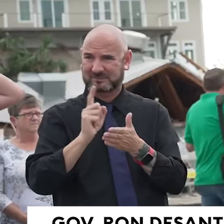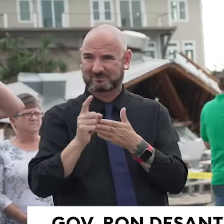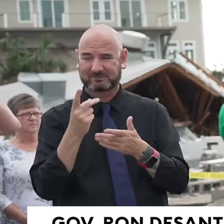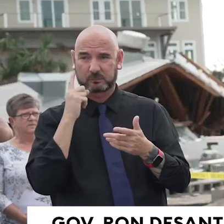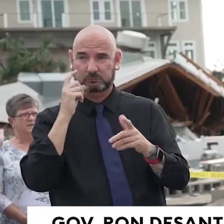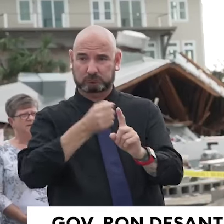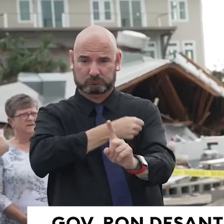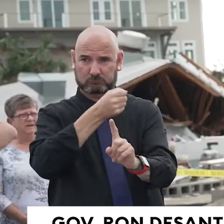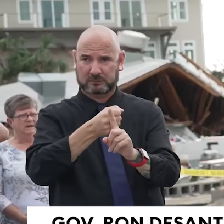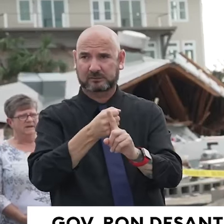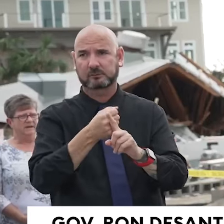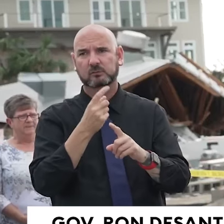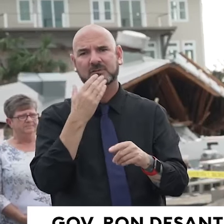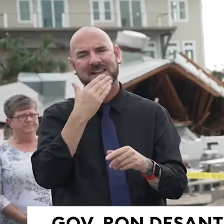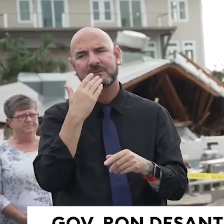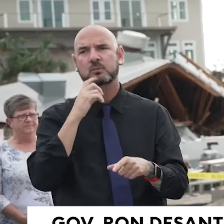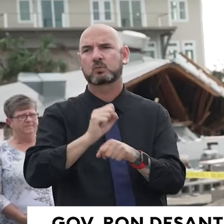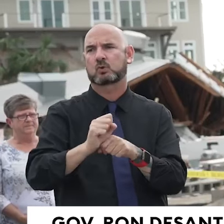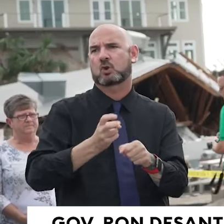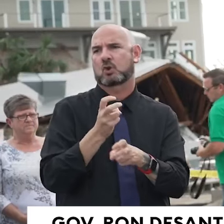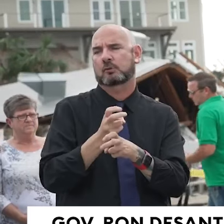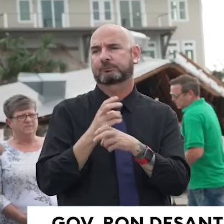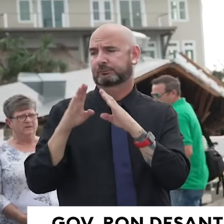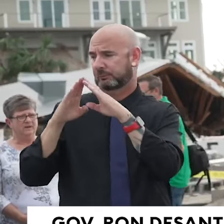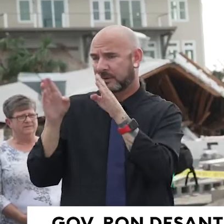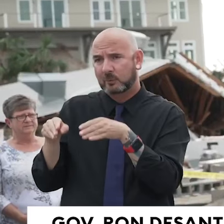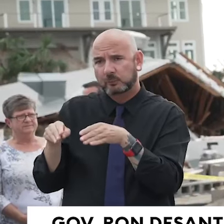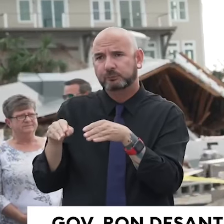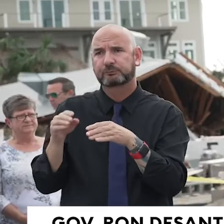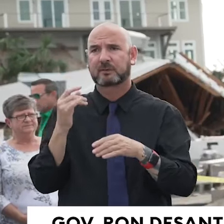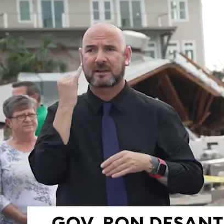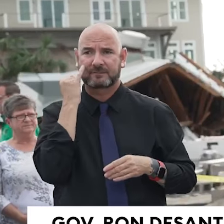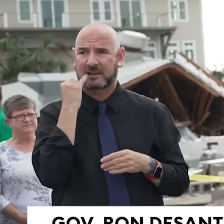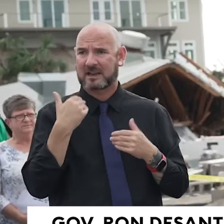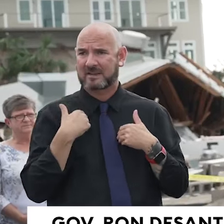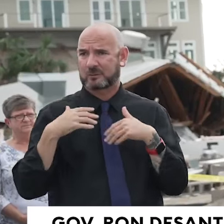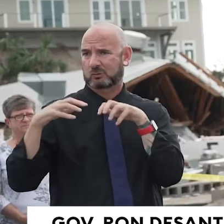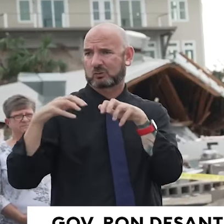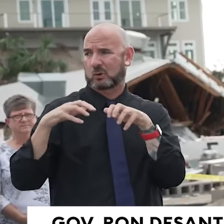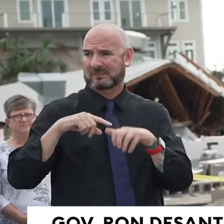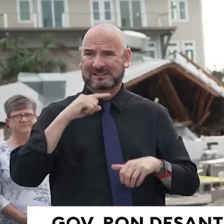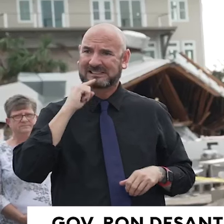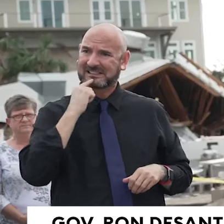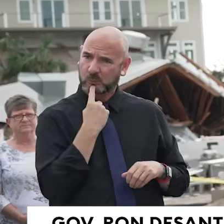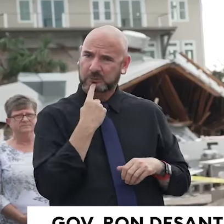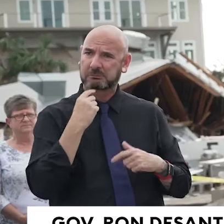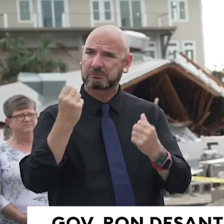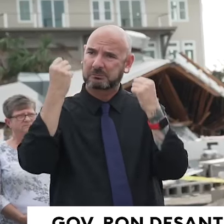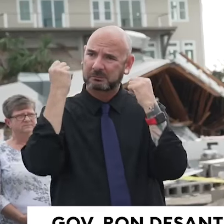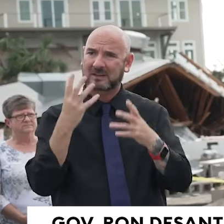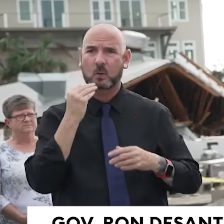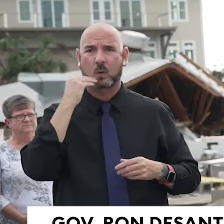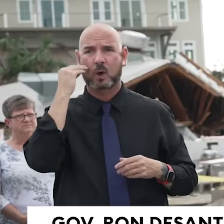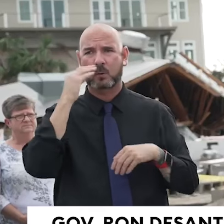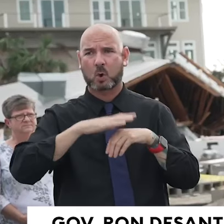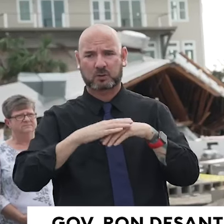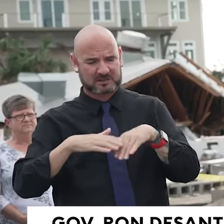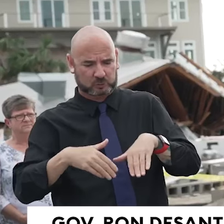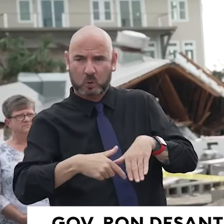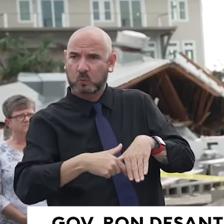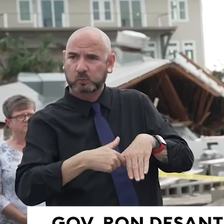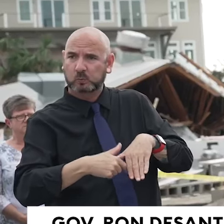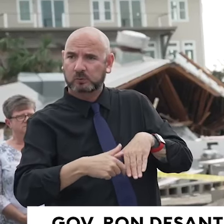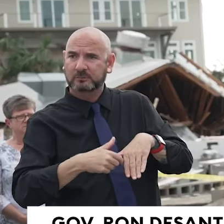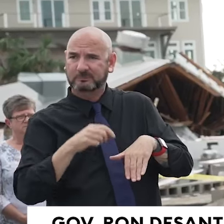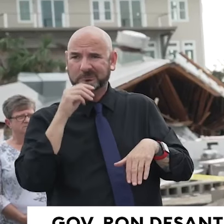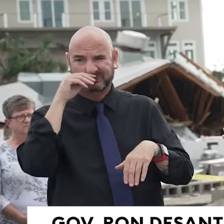Housing. When you have a storm, this magnitude, you had a lot of the homes on the coast, particularly in the Big